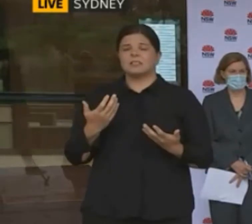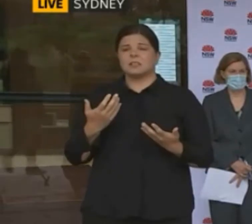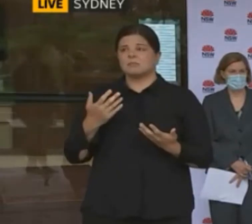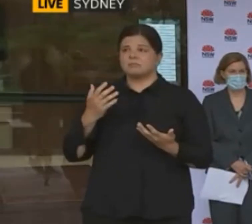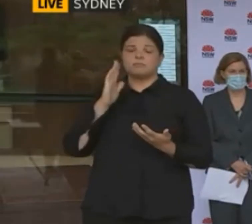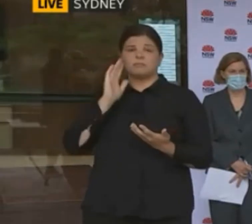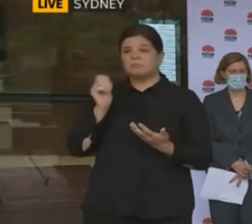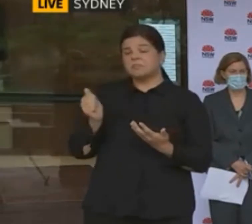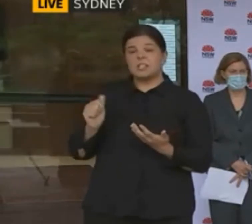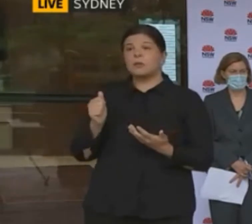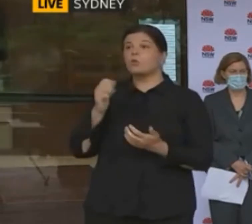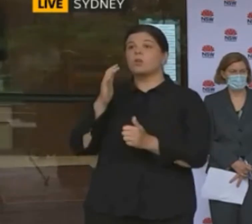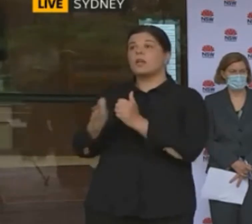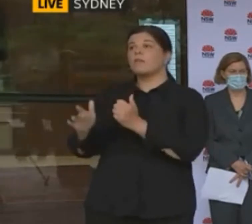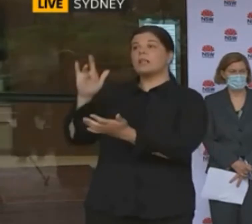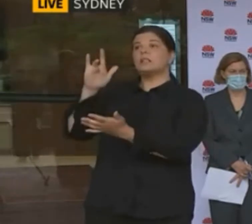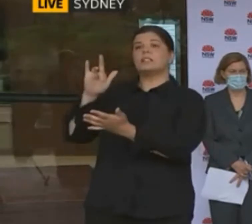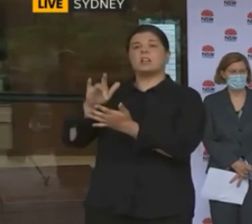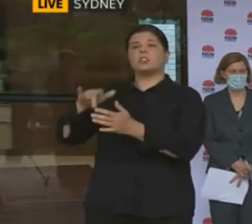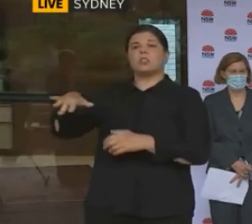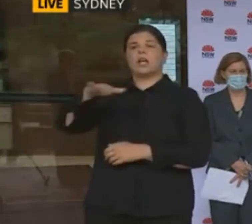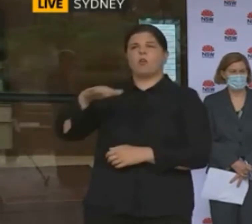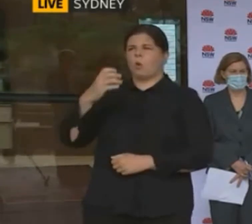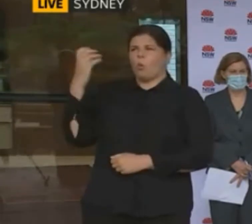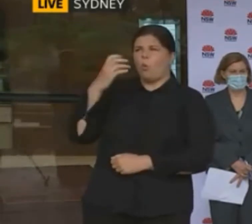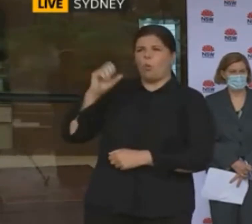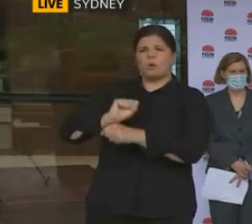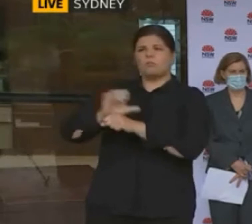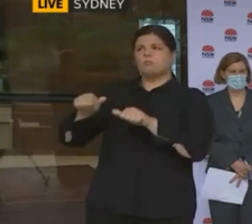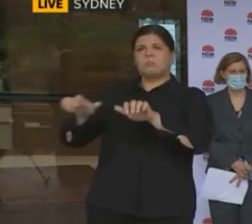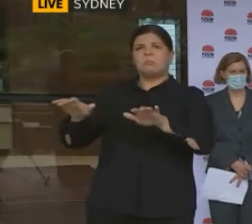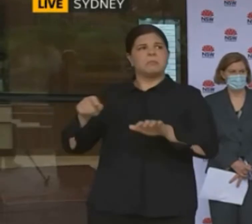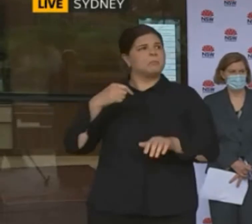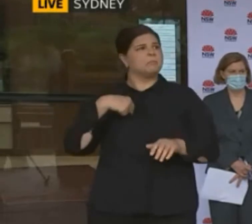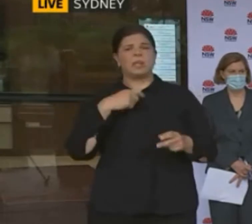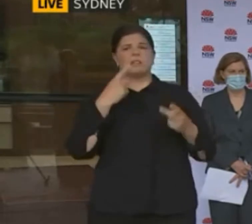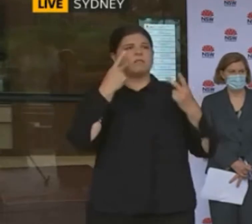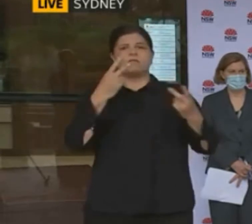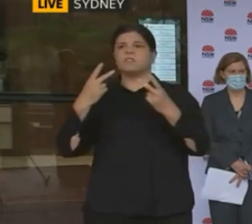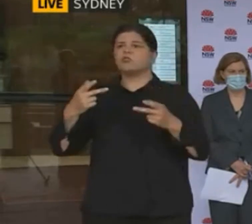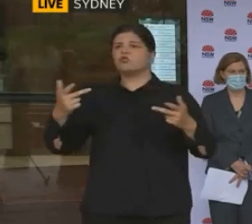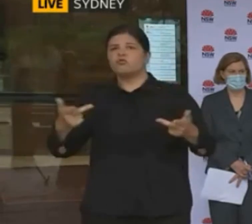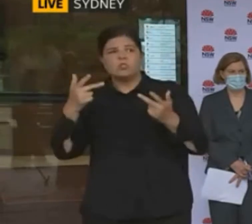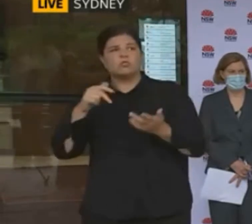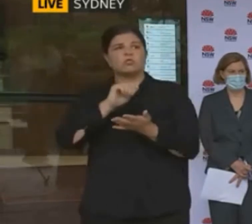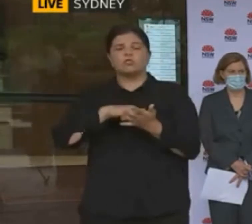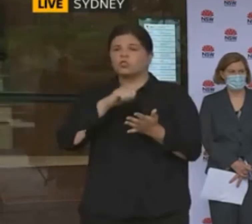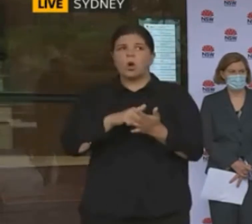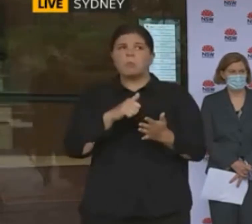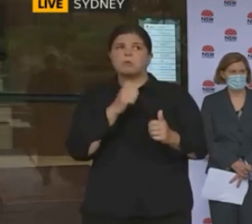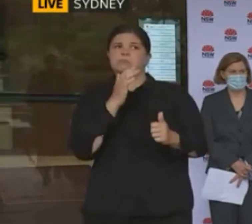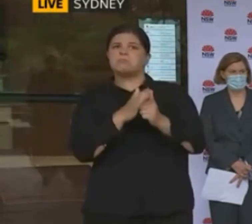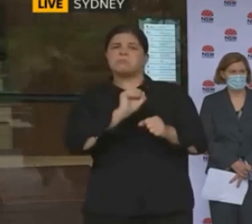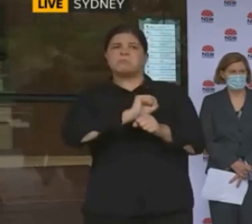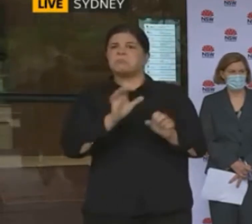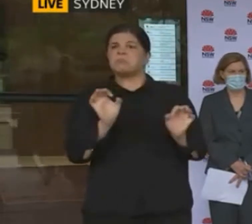to a so-called hotspot, even if you haven't been to a venue where someone's been infected, someone that you've been in close contact with may have been